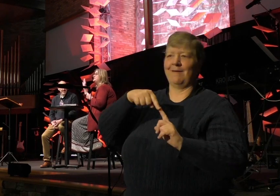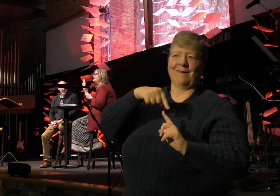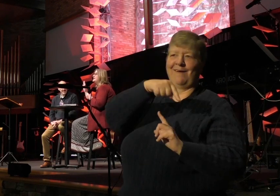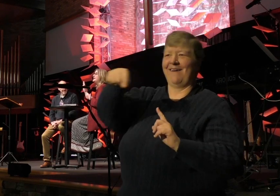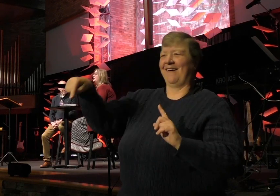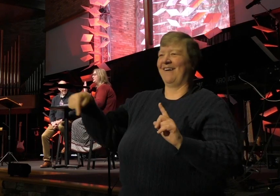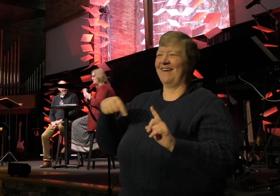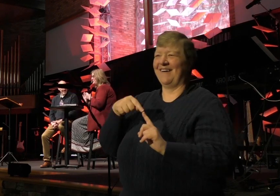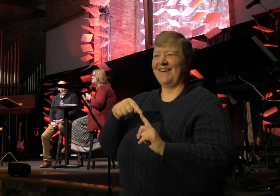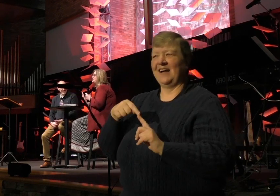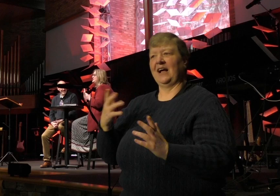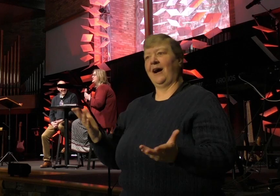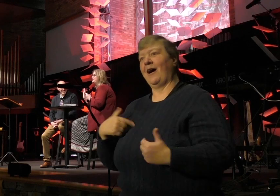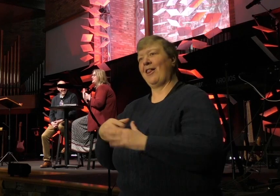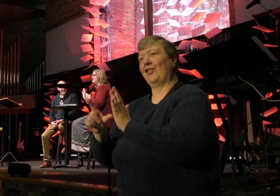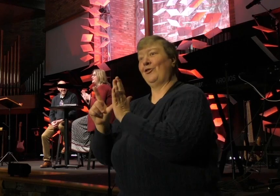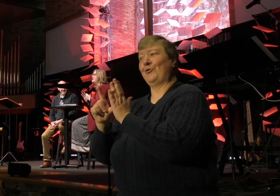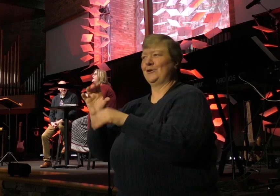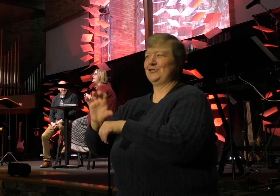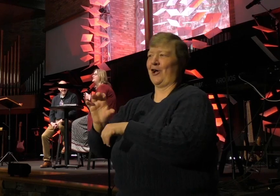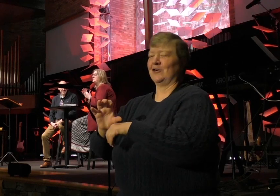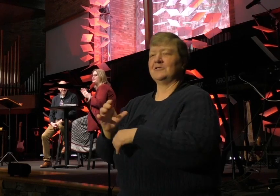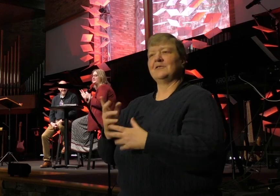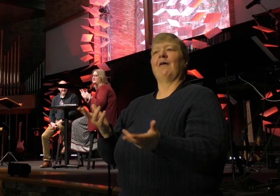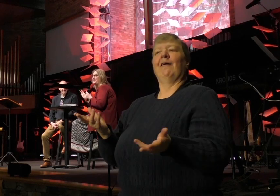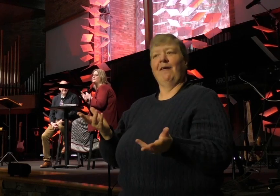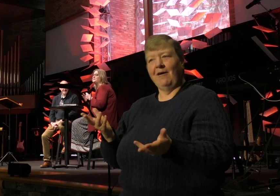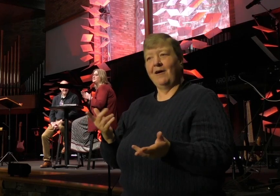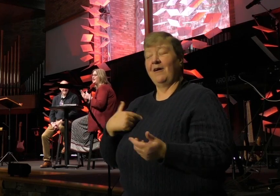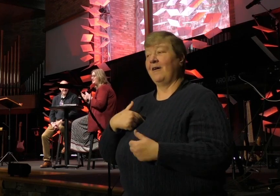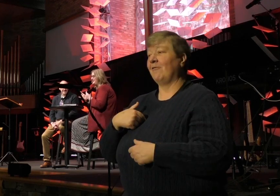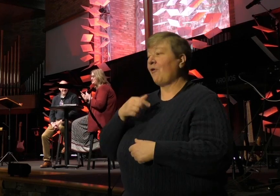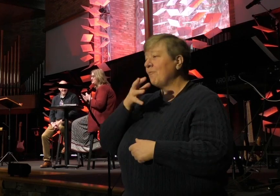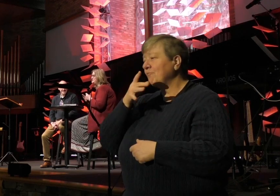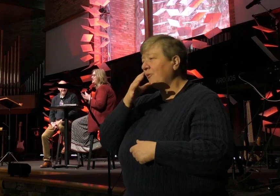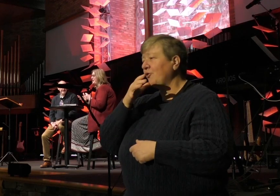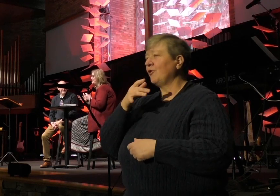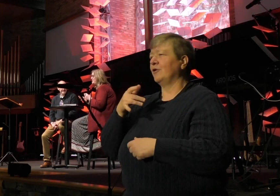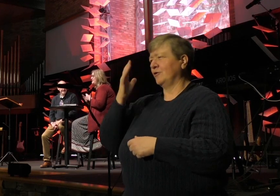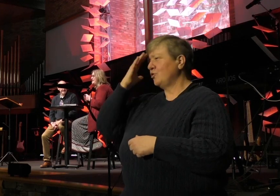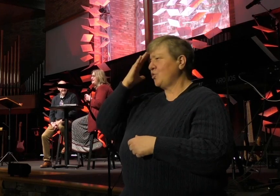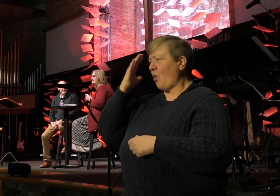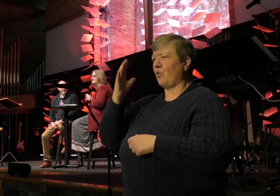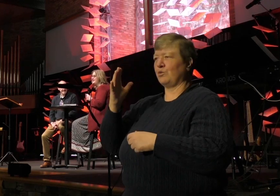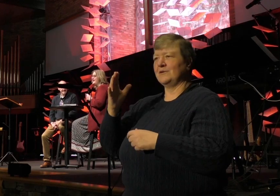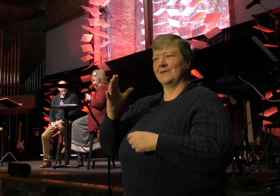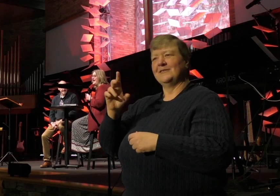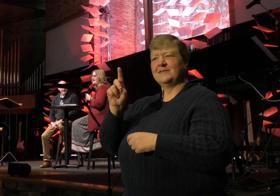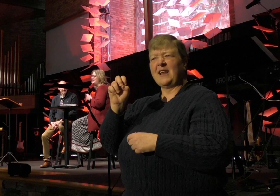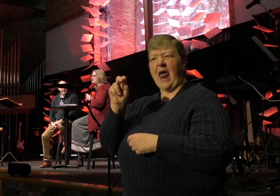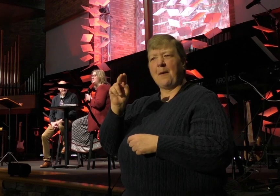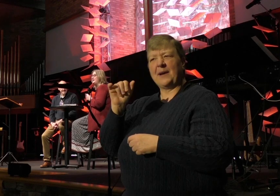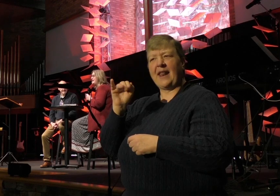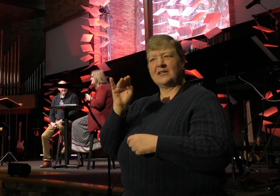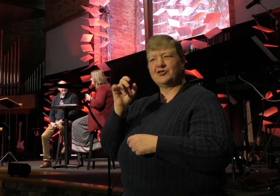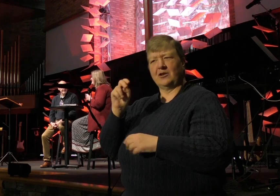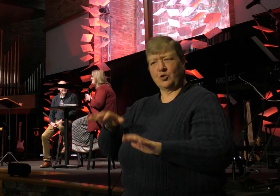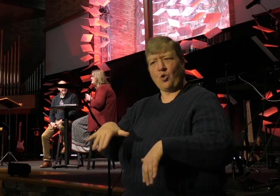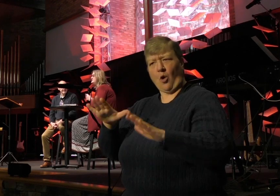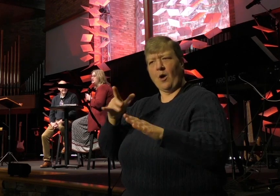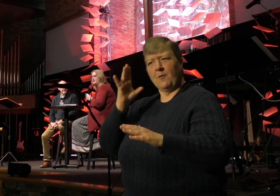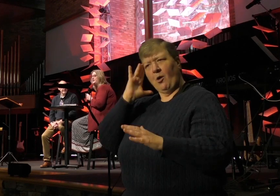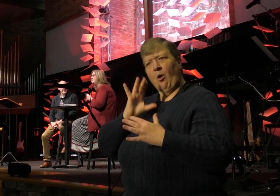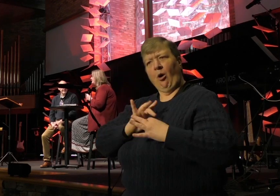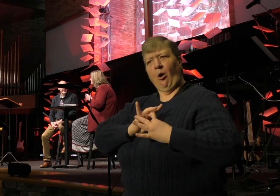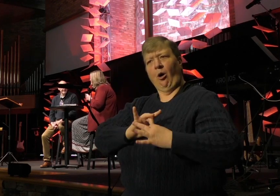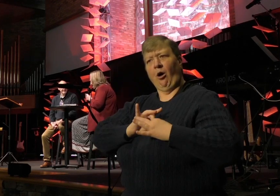here I was in a Lutheran church. And for her, and for people that have come from denominations, you know how important that is. And she would ask me every